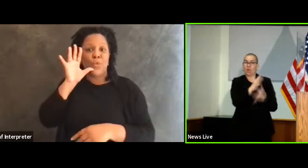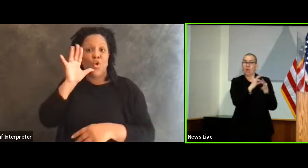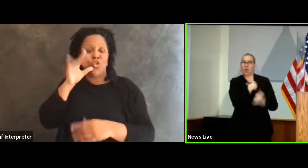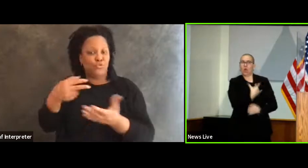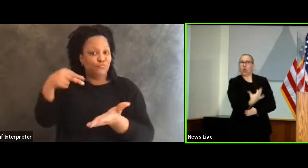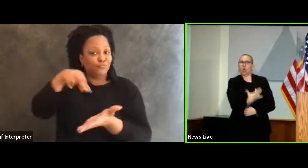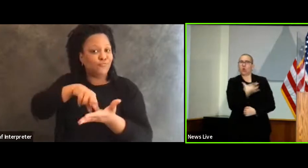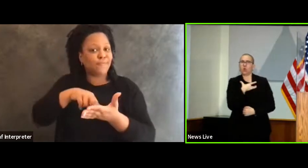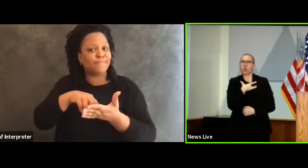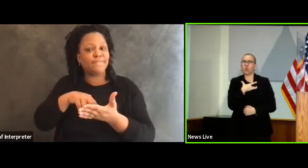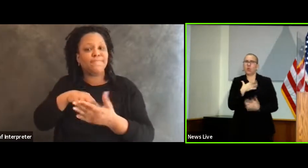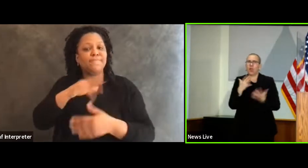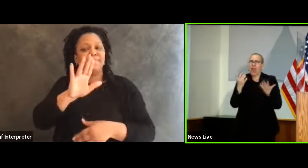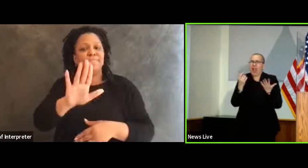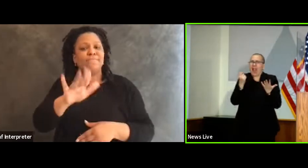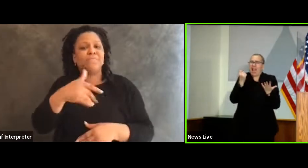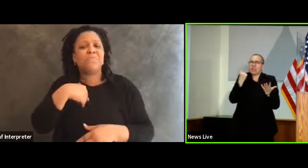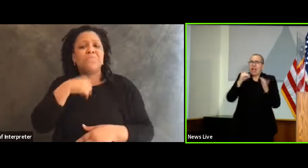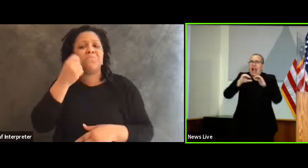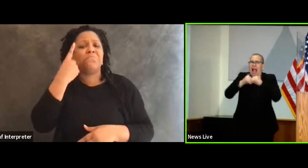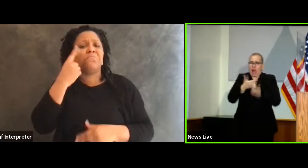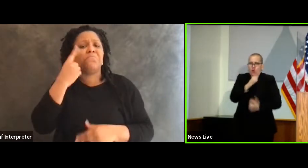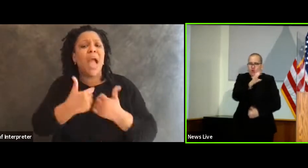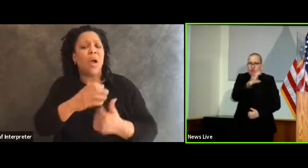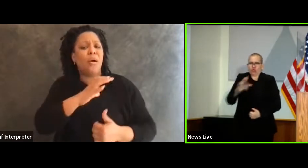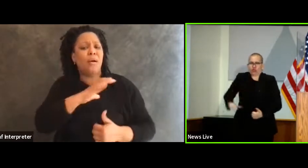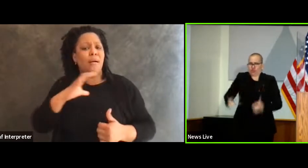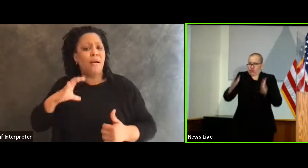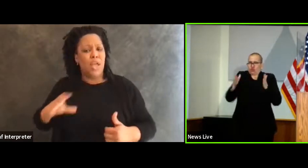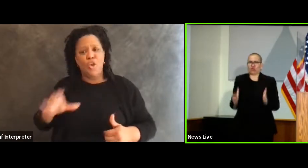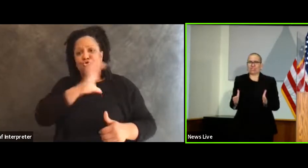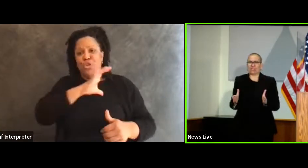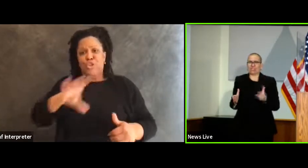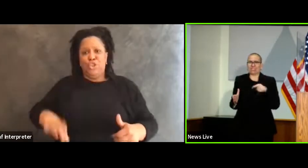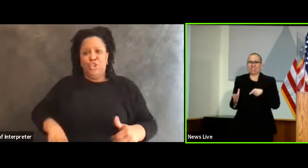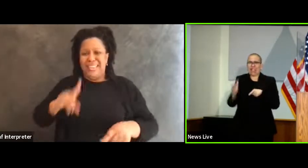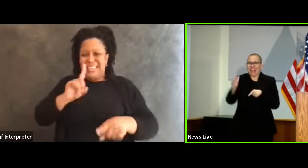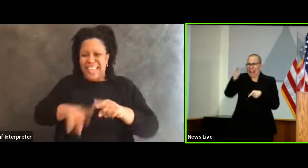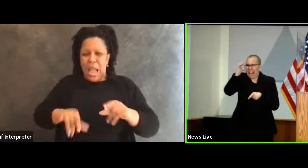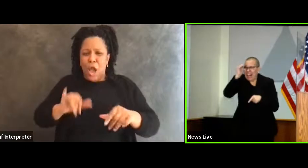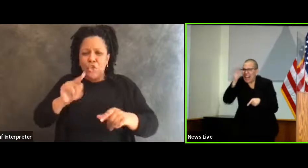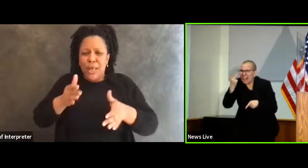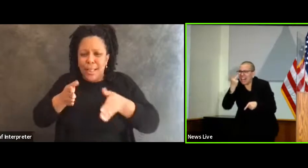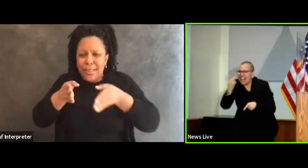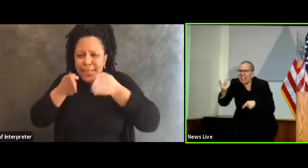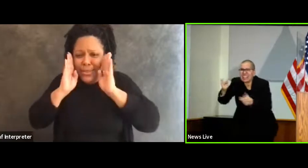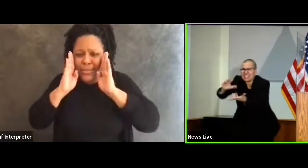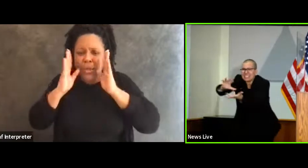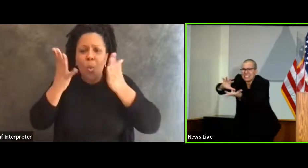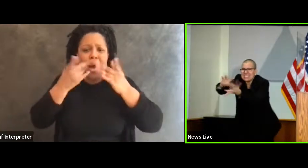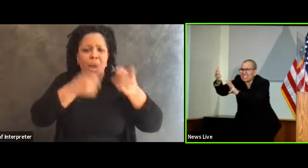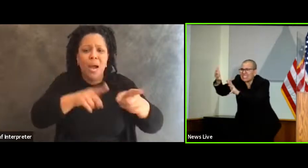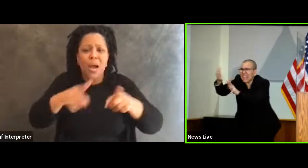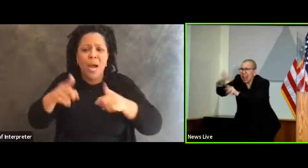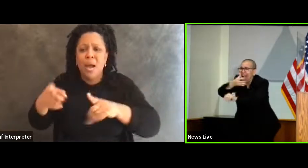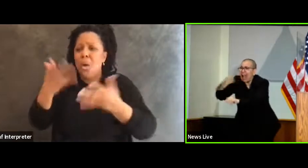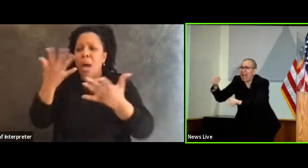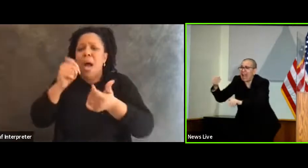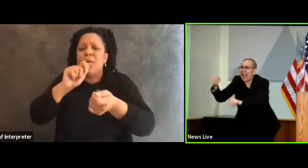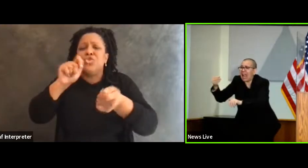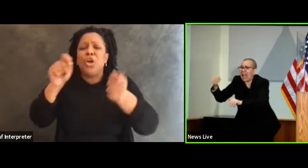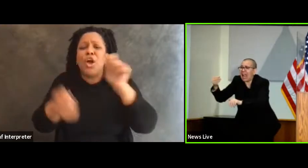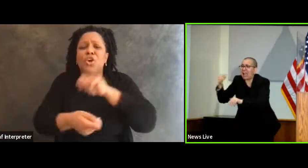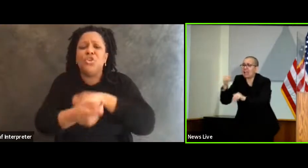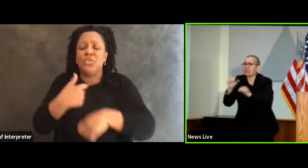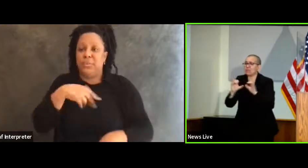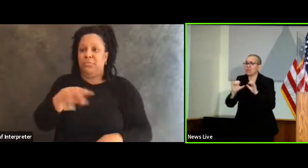Christian person cannot listen to what's going on and do something about it. And my first reaction was, well, I'm a Christian